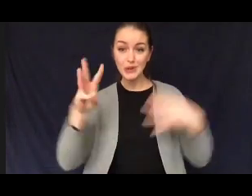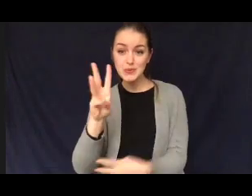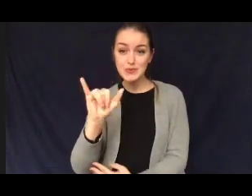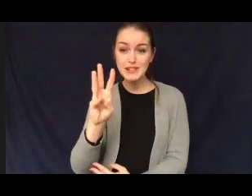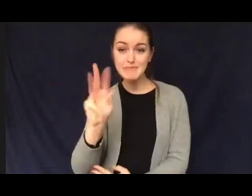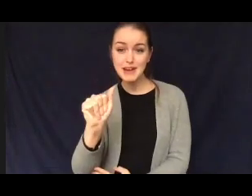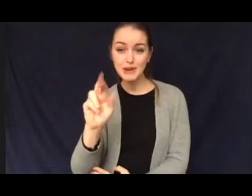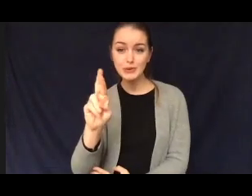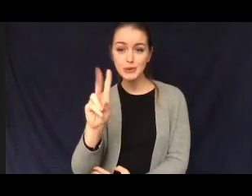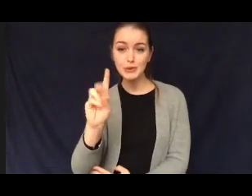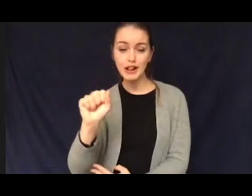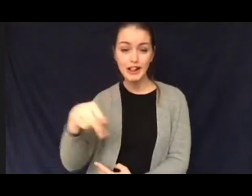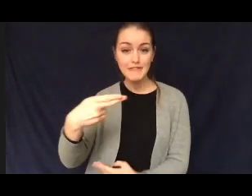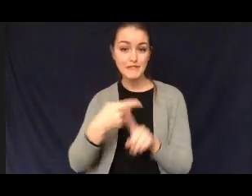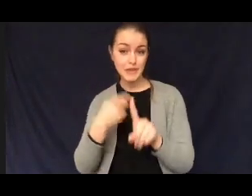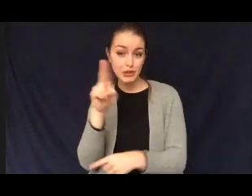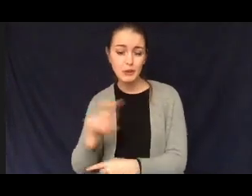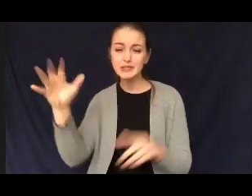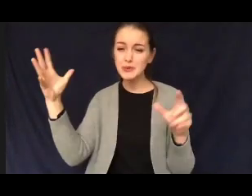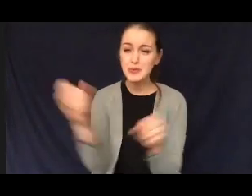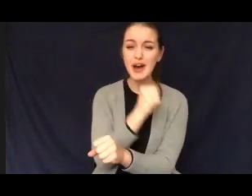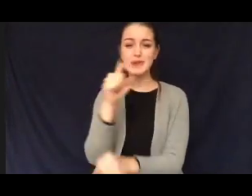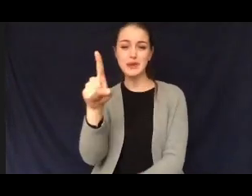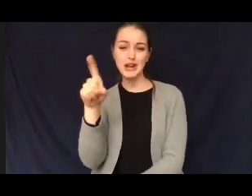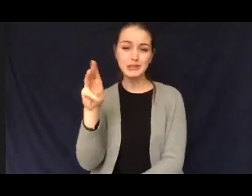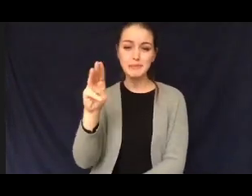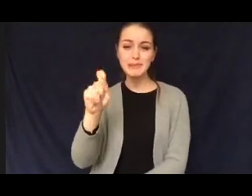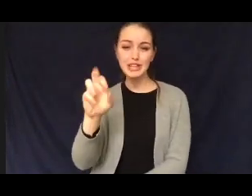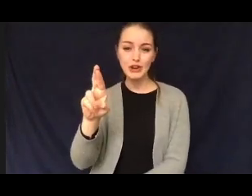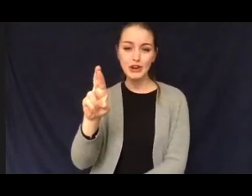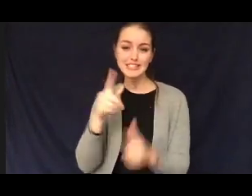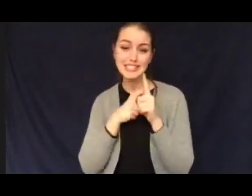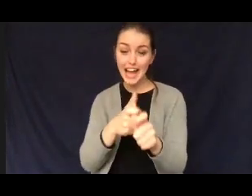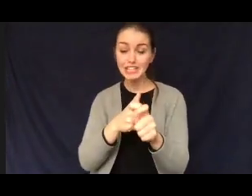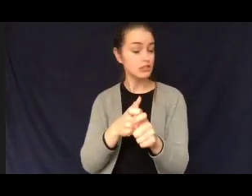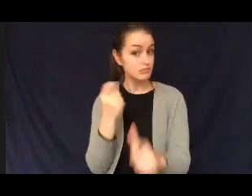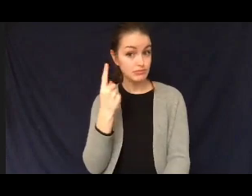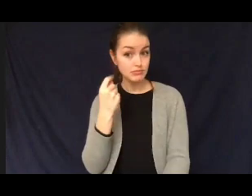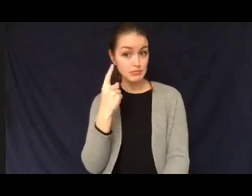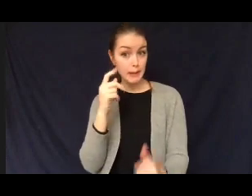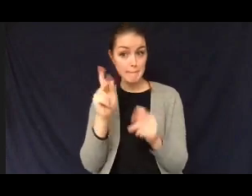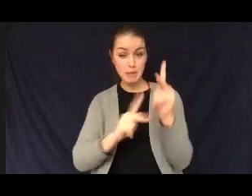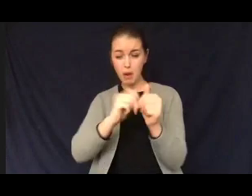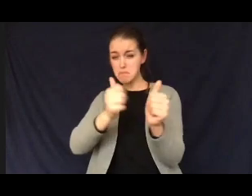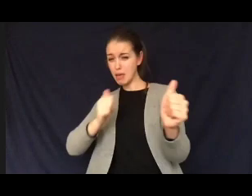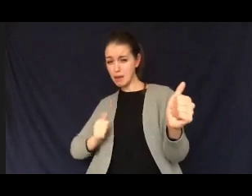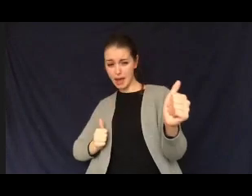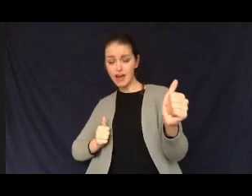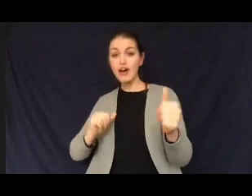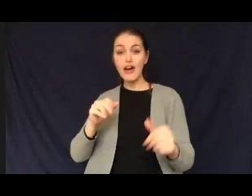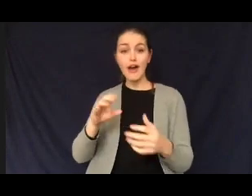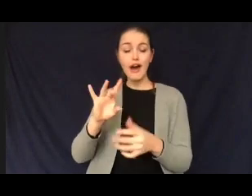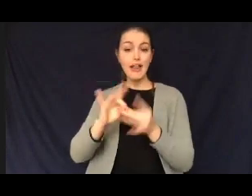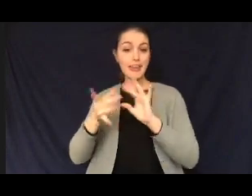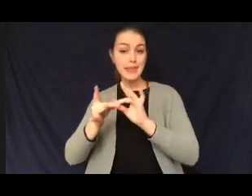the United States won the 100-meter dash. No one else ever came close. An Olympic gold medal was